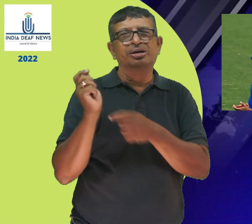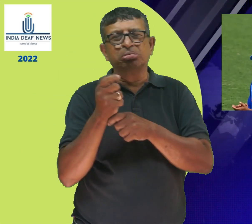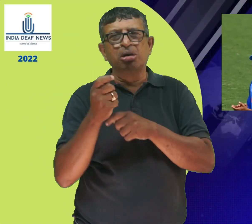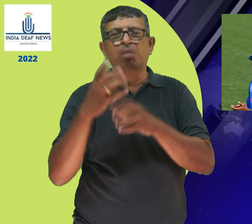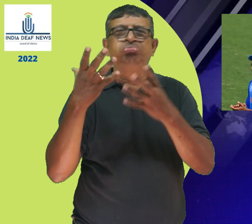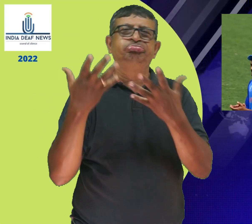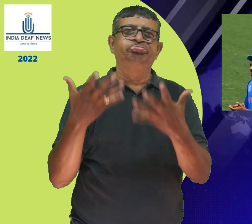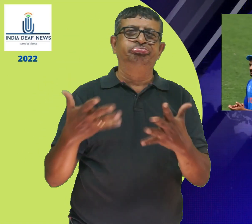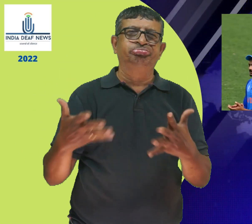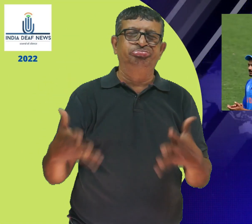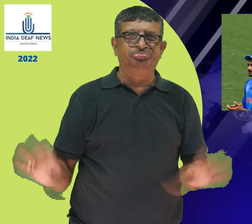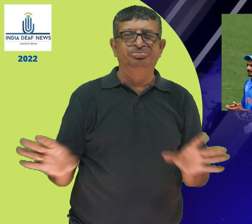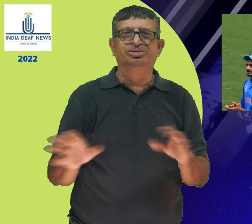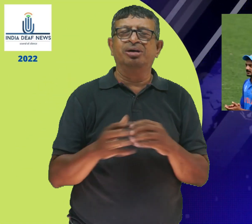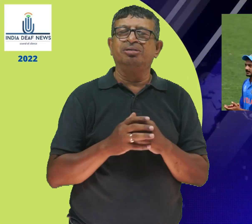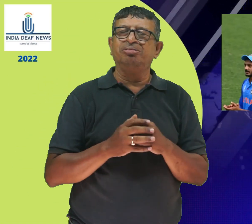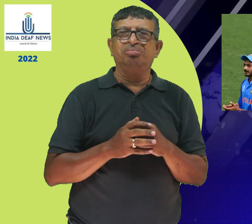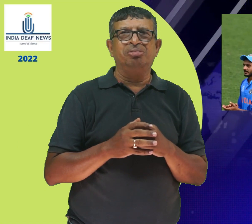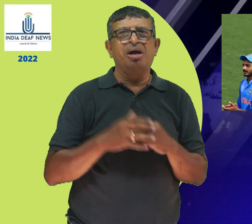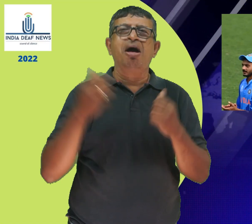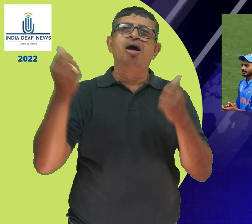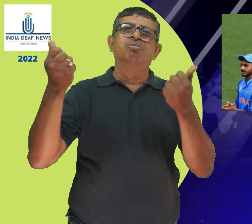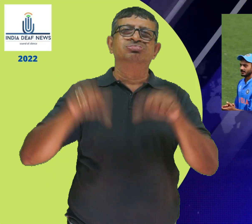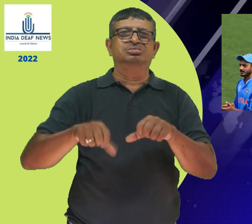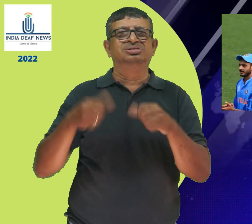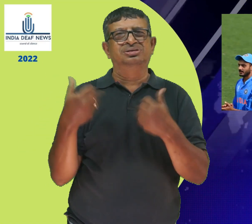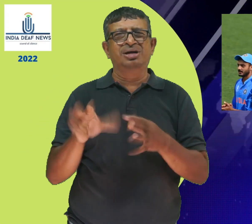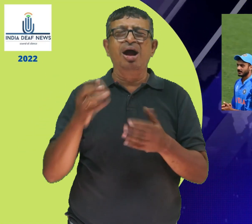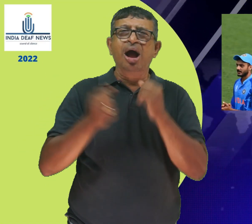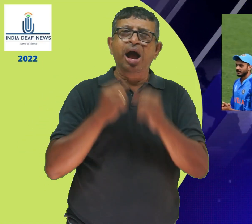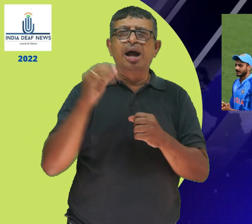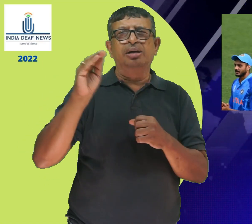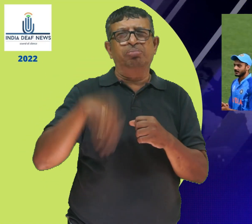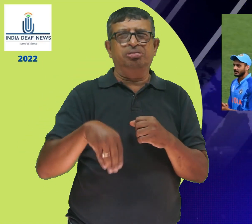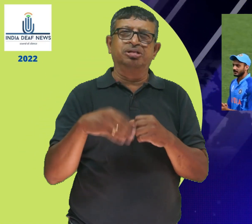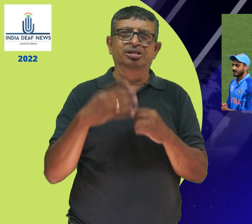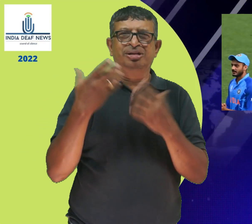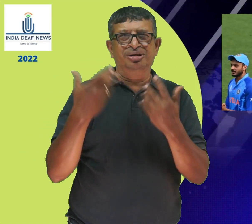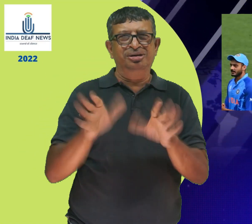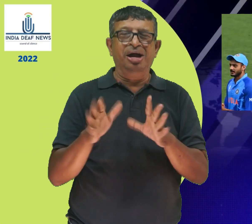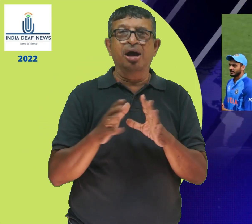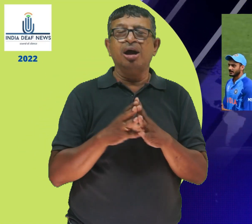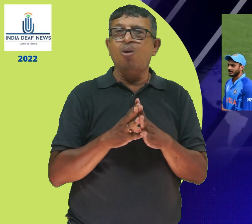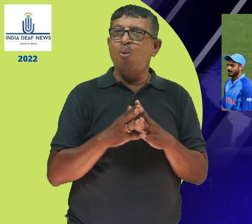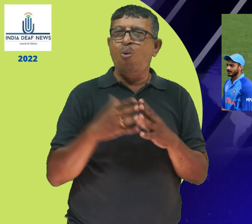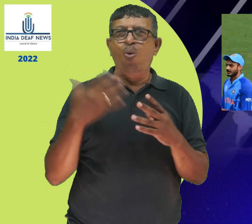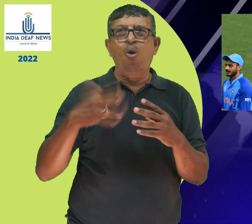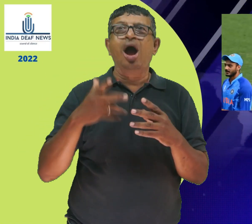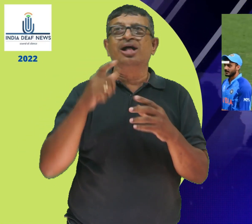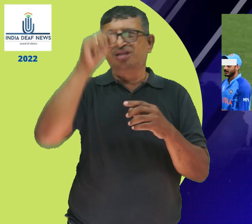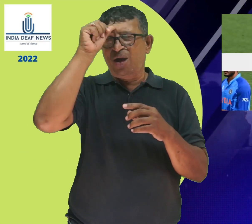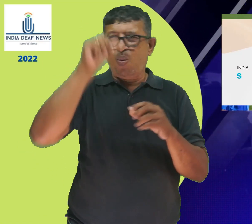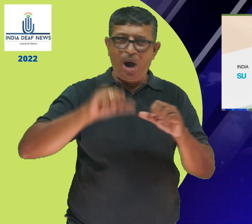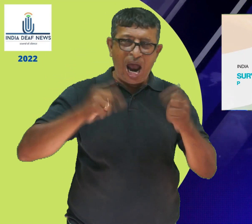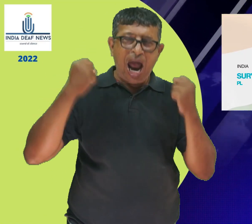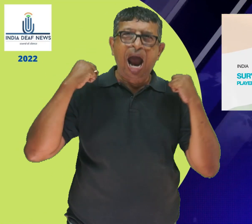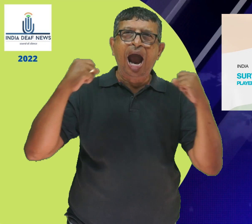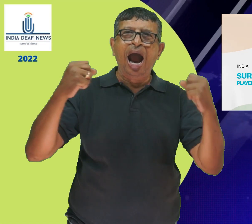the Indian bowlers put up an outstanding performance, the death over problem is still evident. Man of the match, Surya